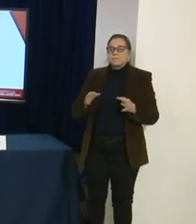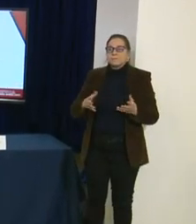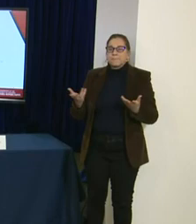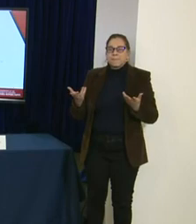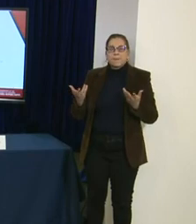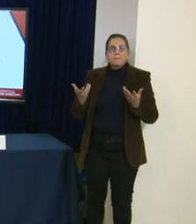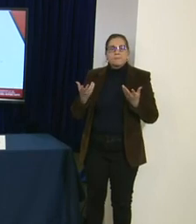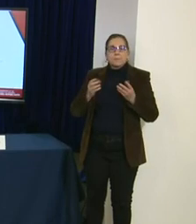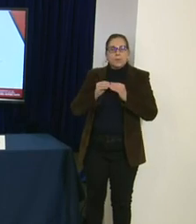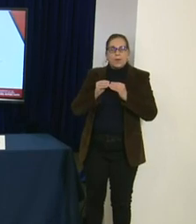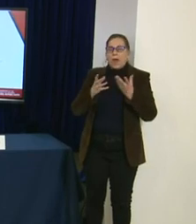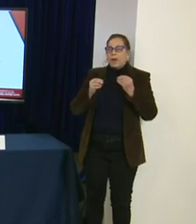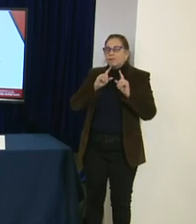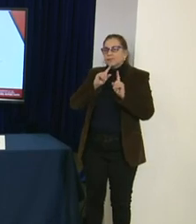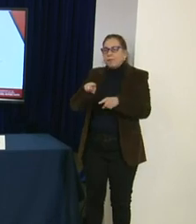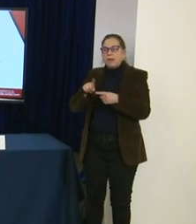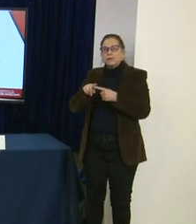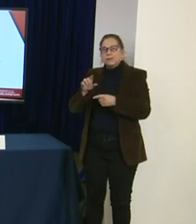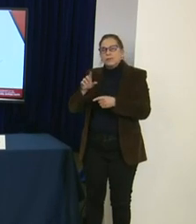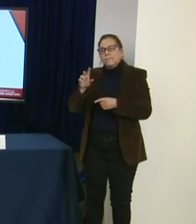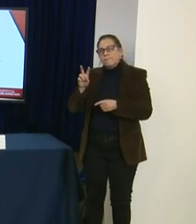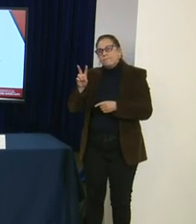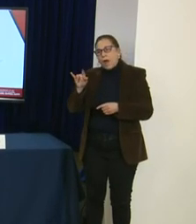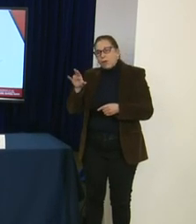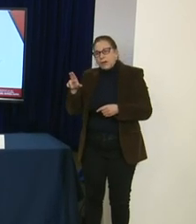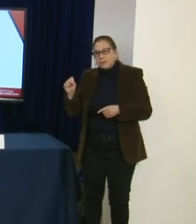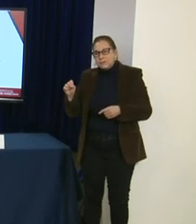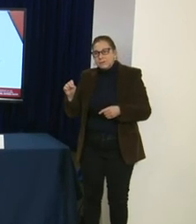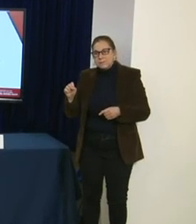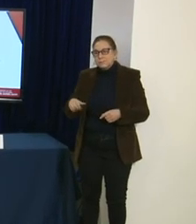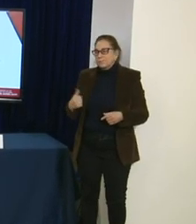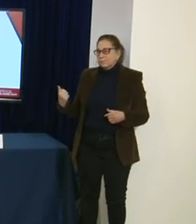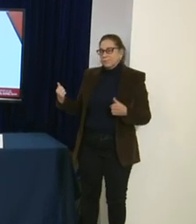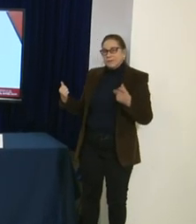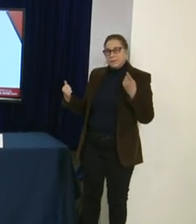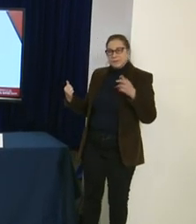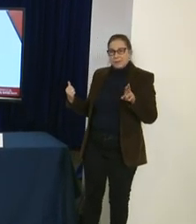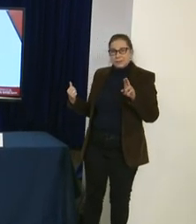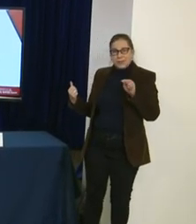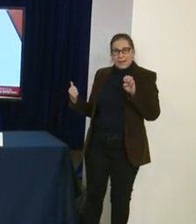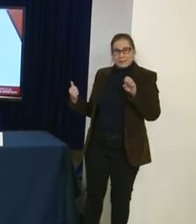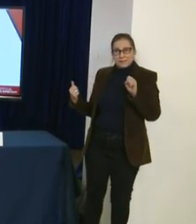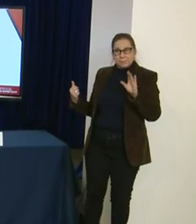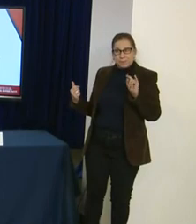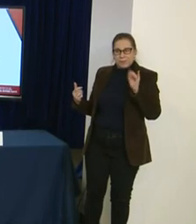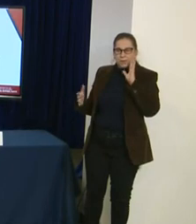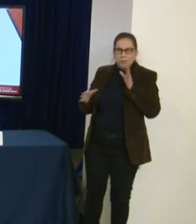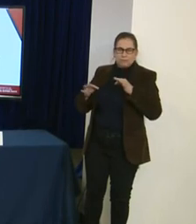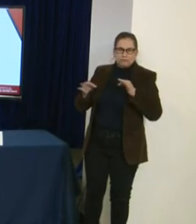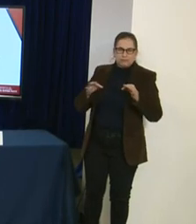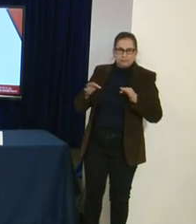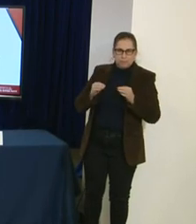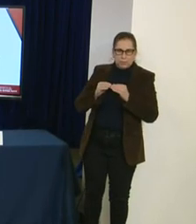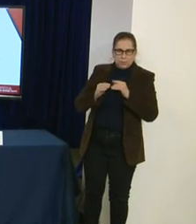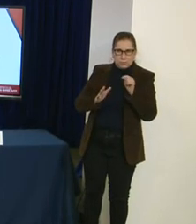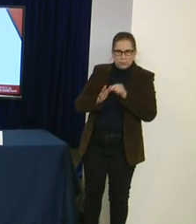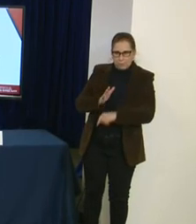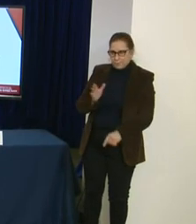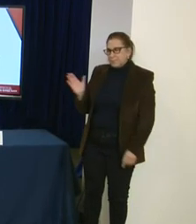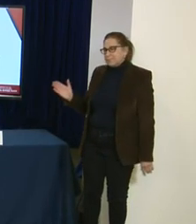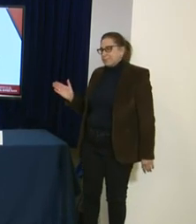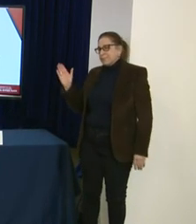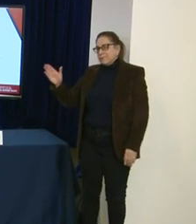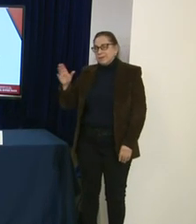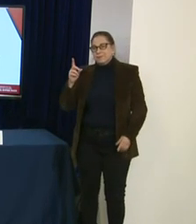director of the D.C. Department of Health, or D.C. Health, followed by Director Chris Rodriguez, who is the director of